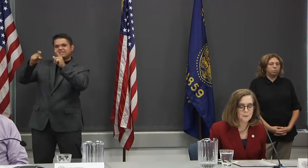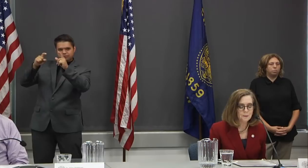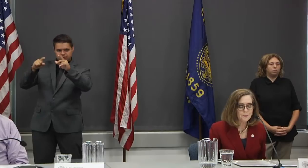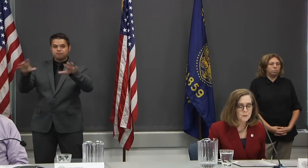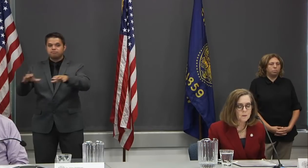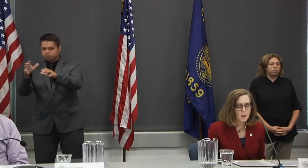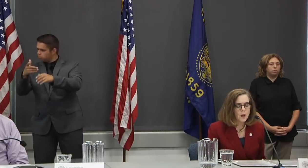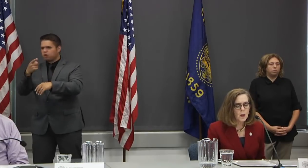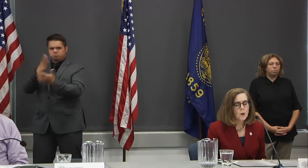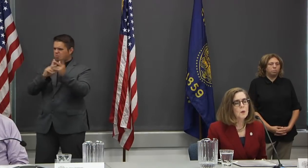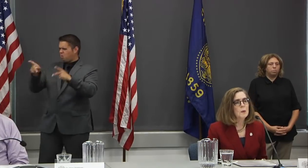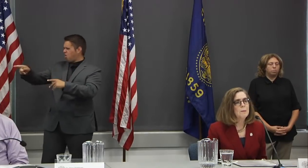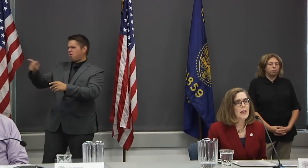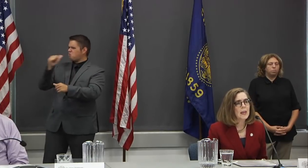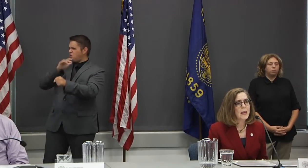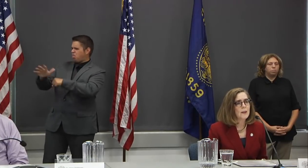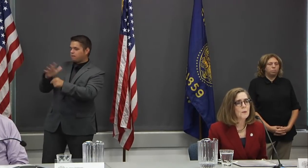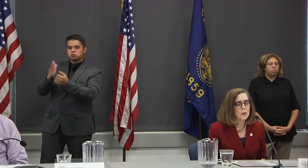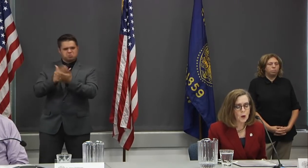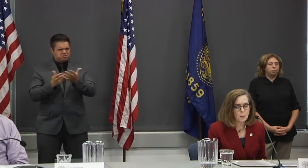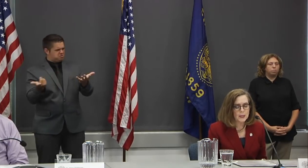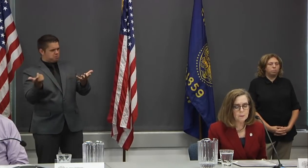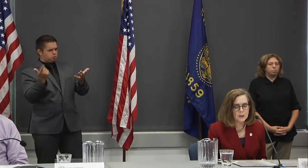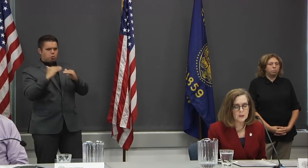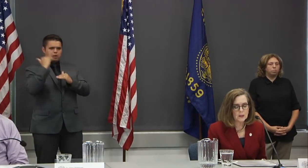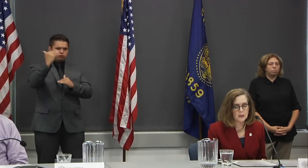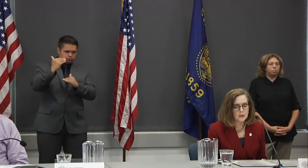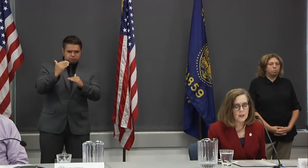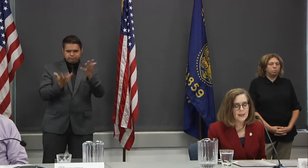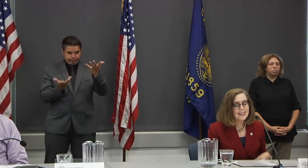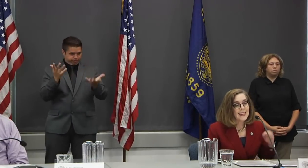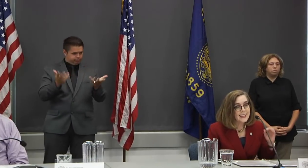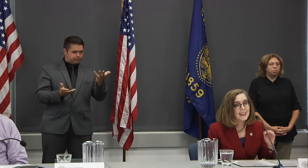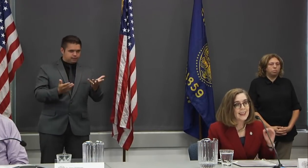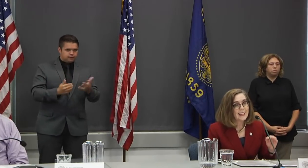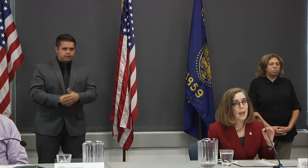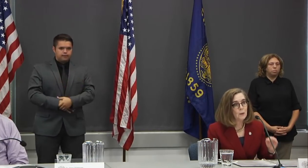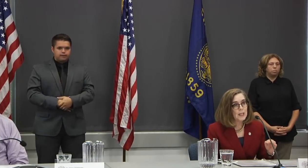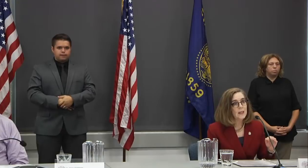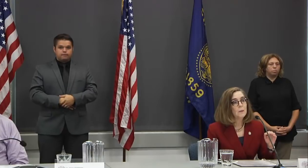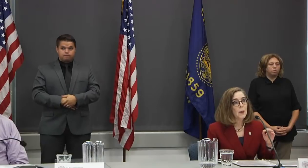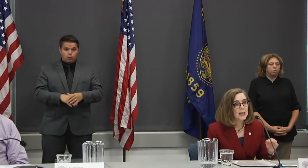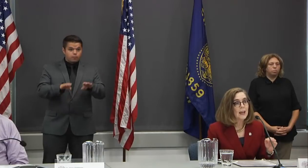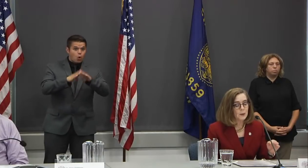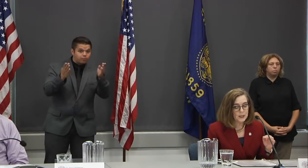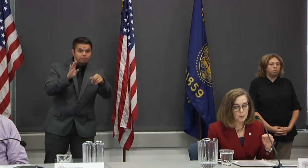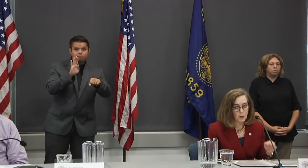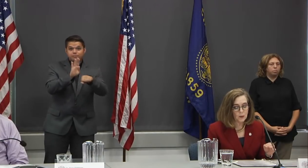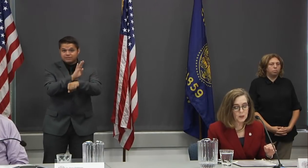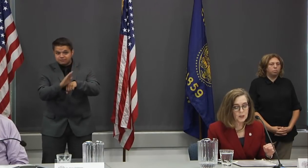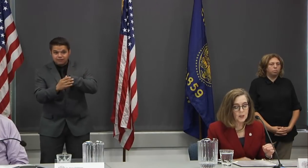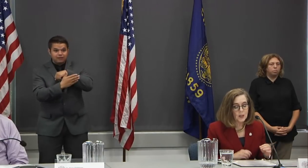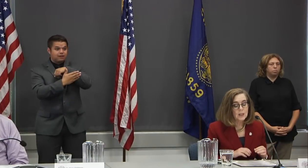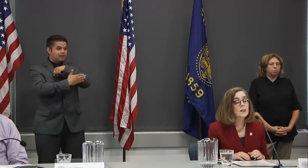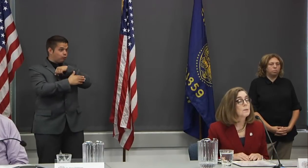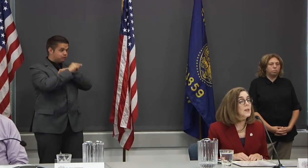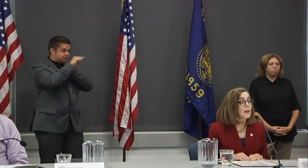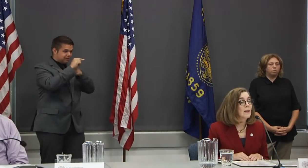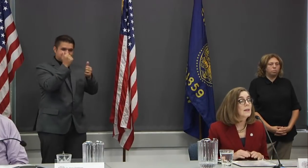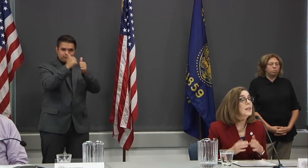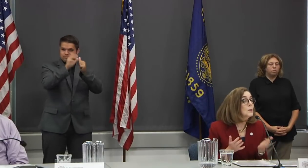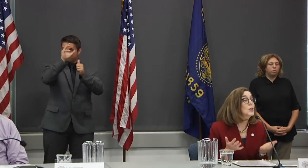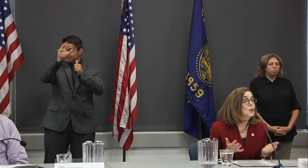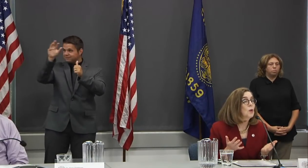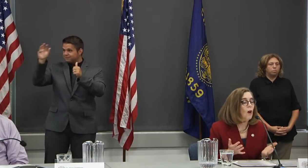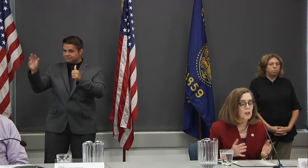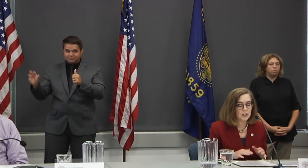little. When we began reopening businesses, taking a county-by-county approach, some